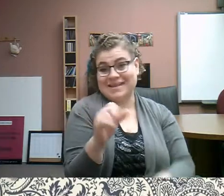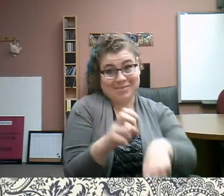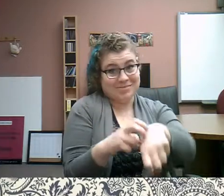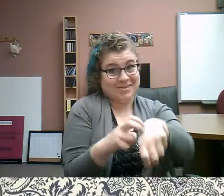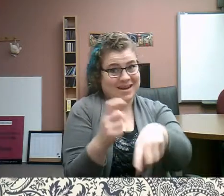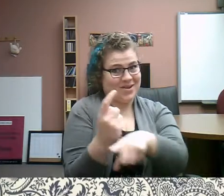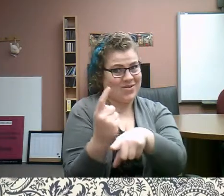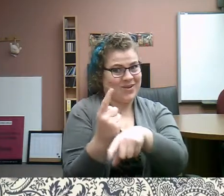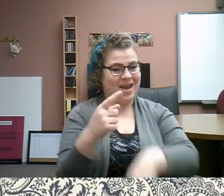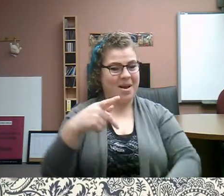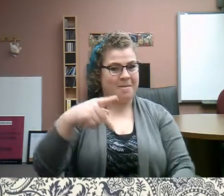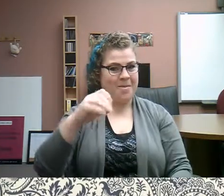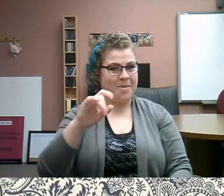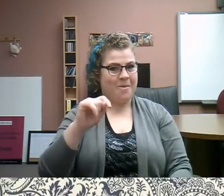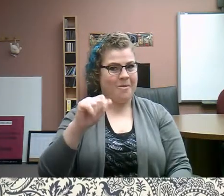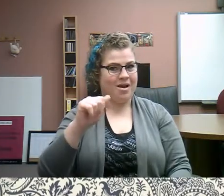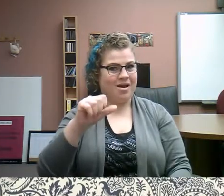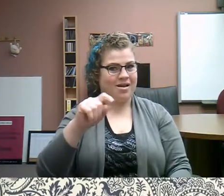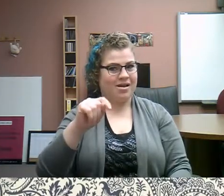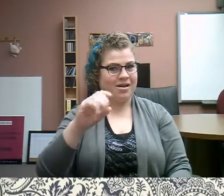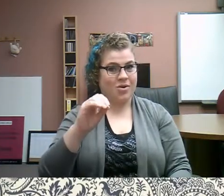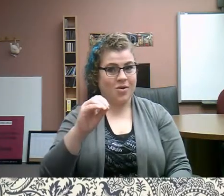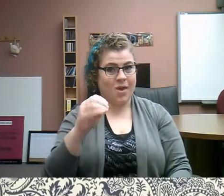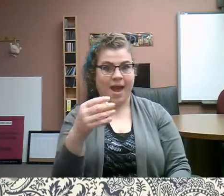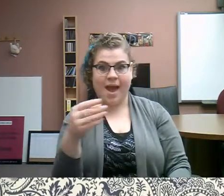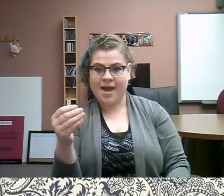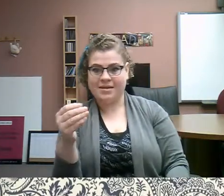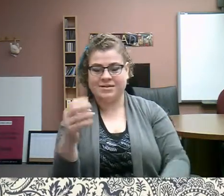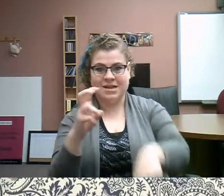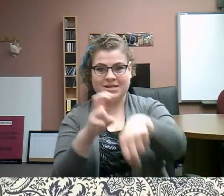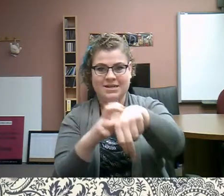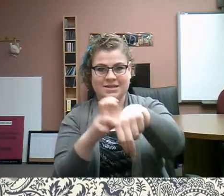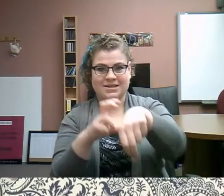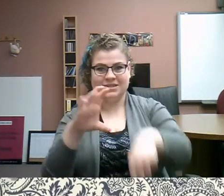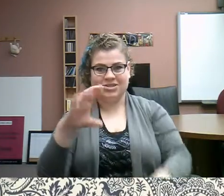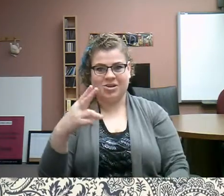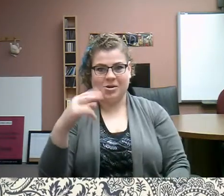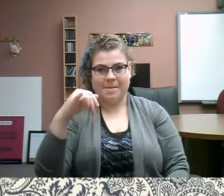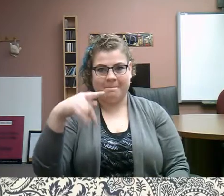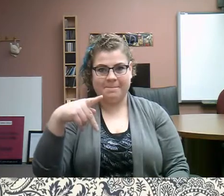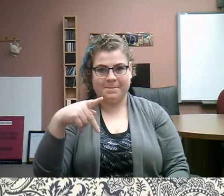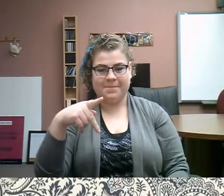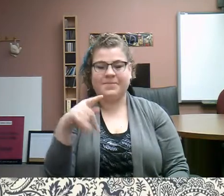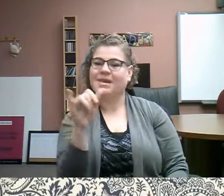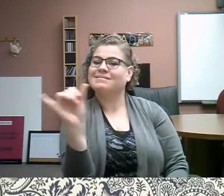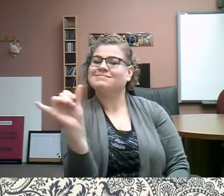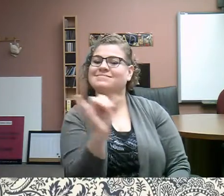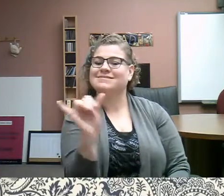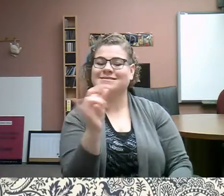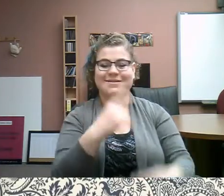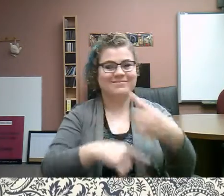Some chips. And really, chips and potato are the same sign.